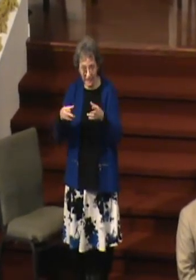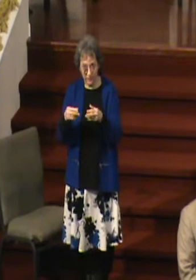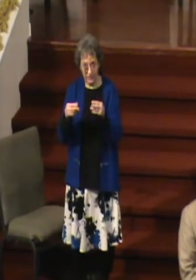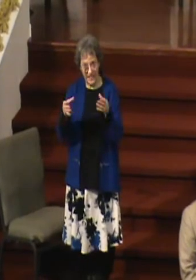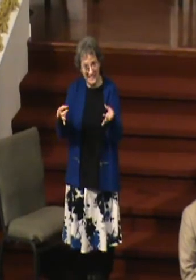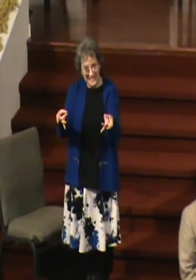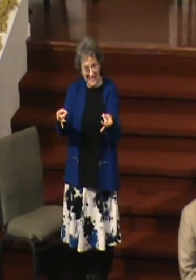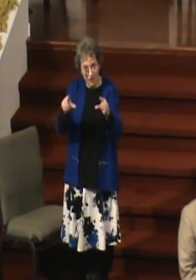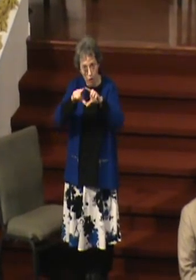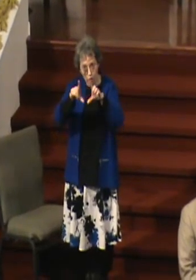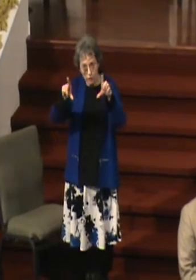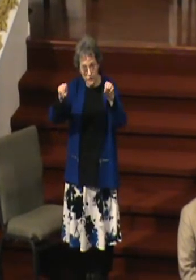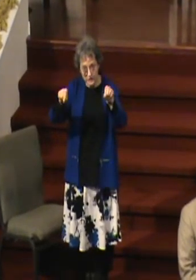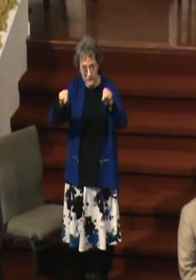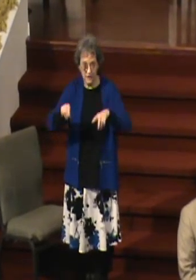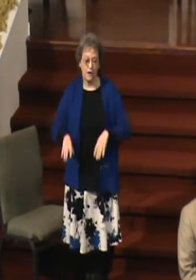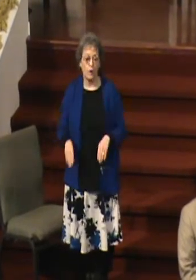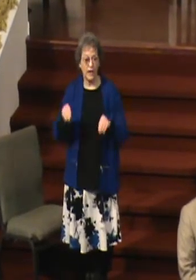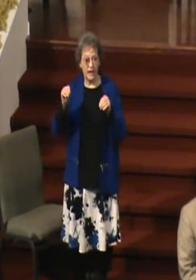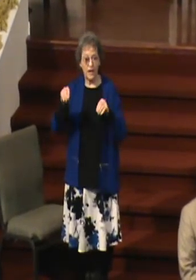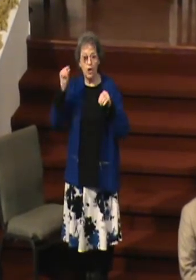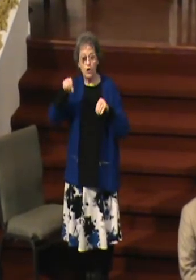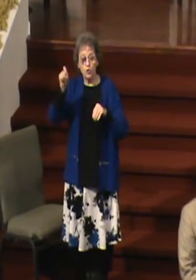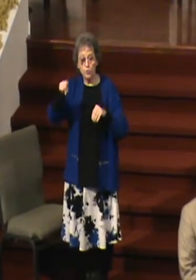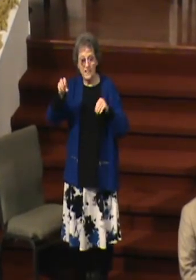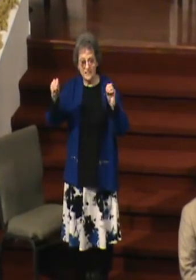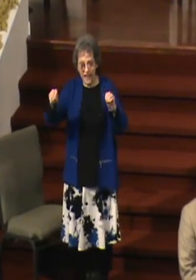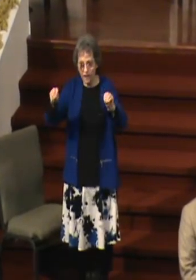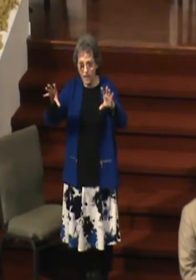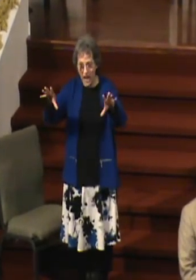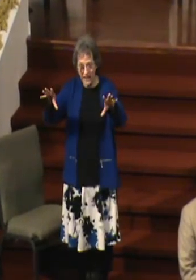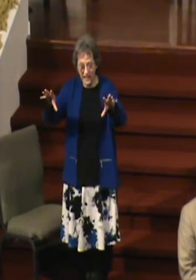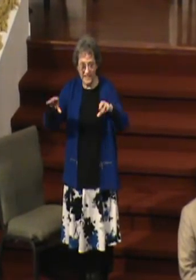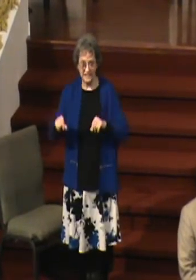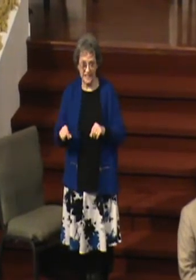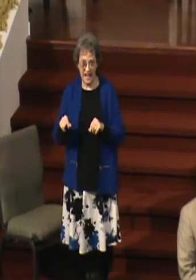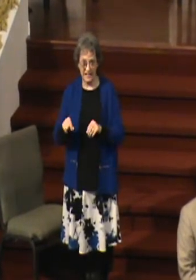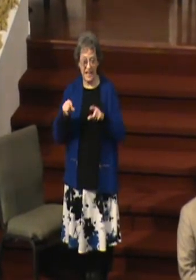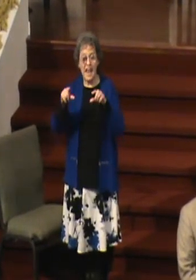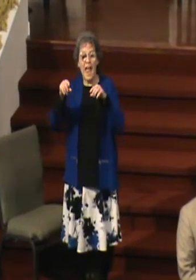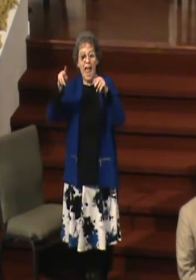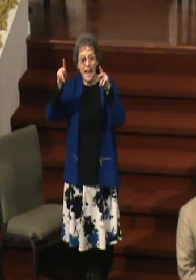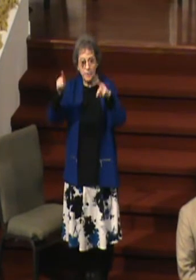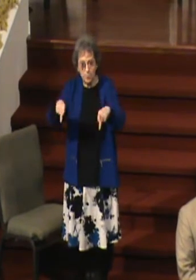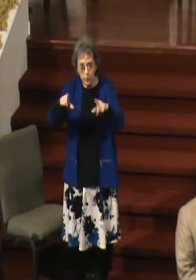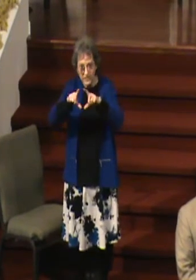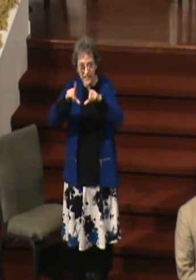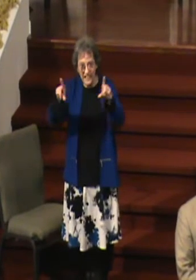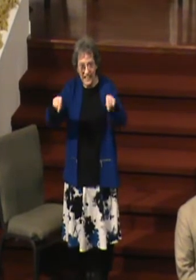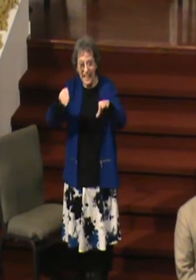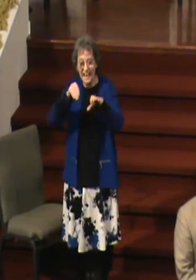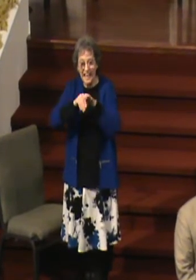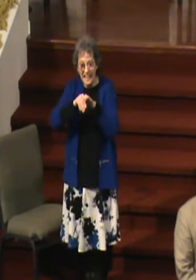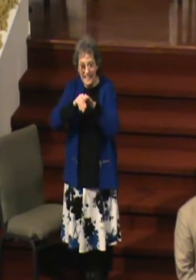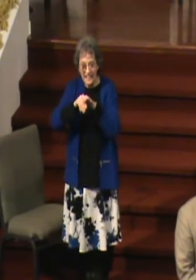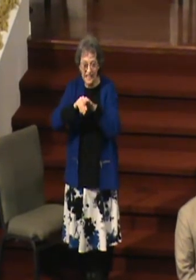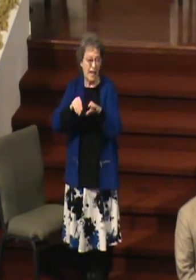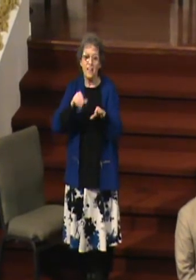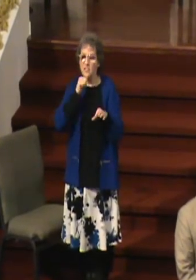asking that you turn on your headlights as well as your hazards. And we will be forming our line outside in front of the church. I'm going to ask